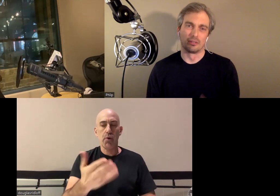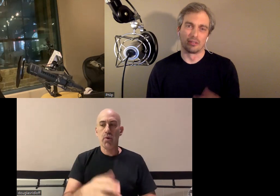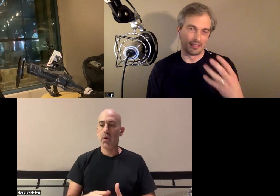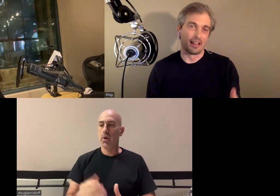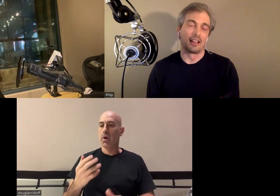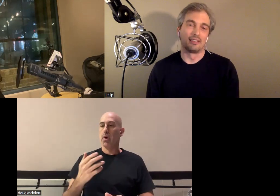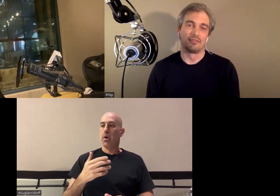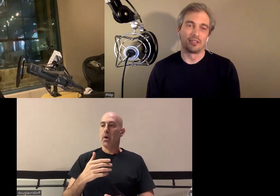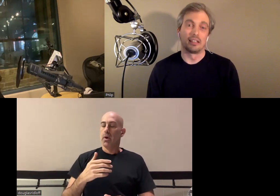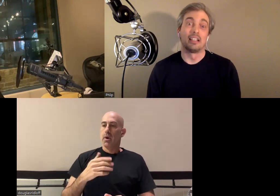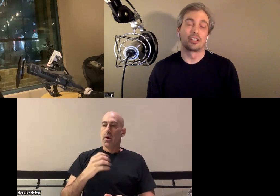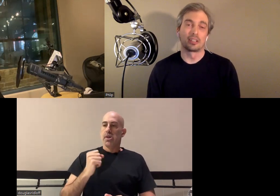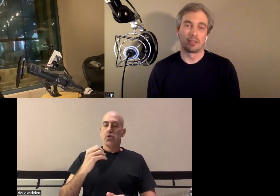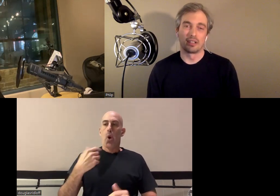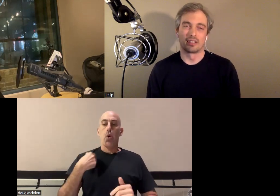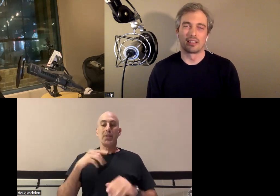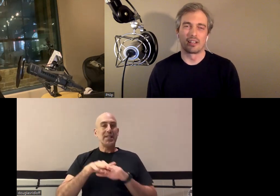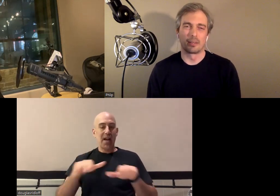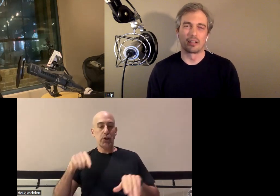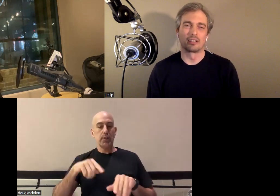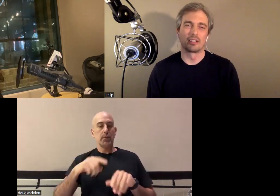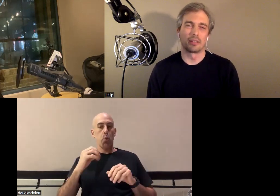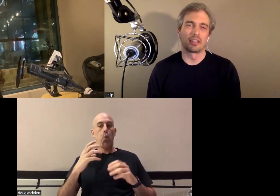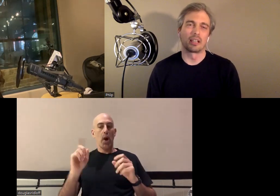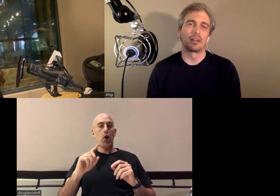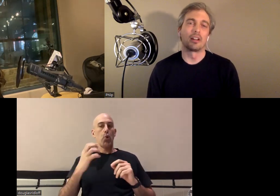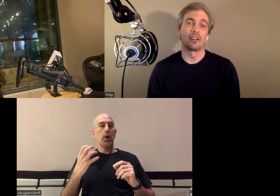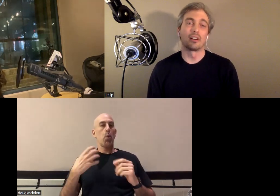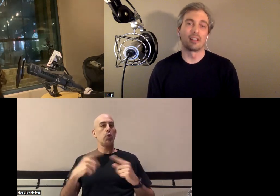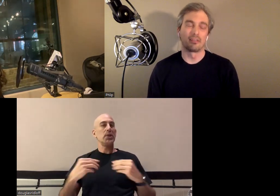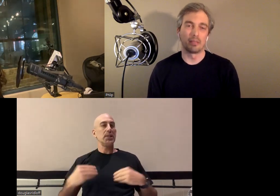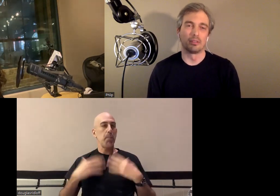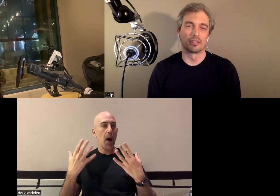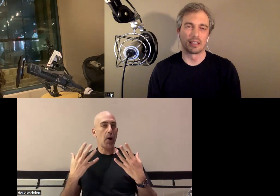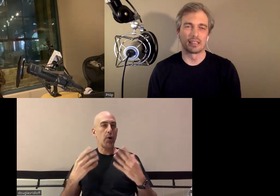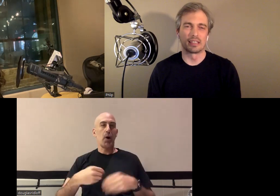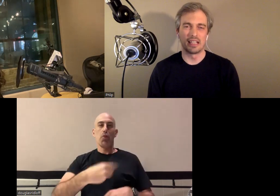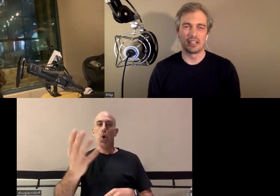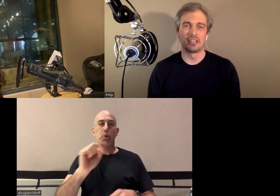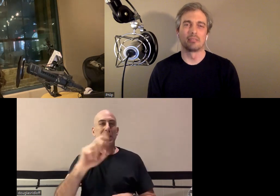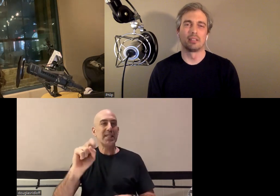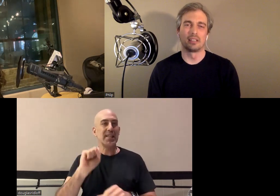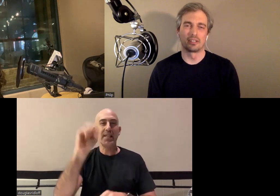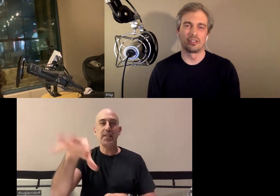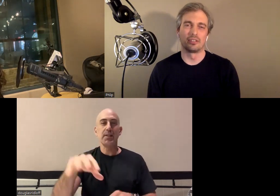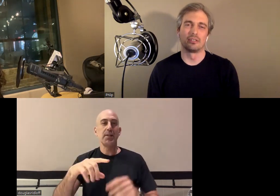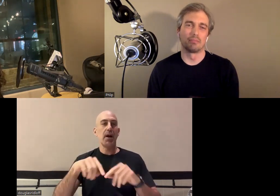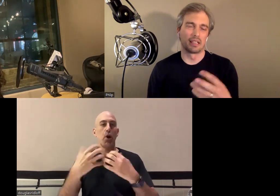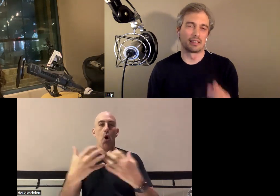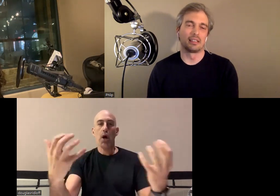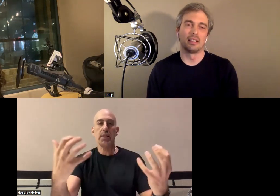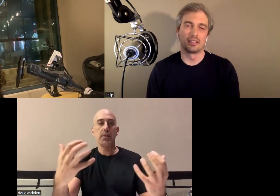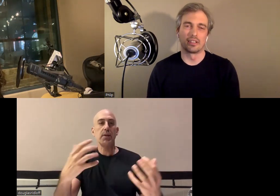And so that initial experience, as I thought about it, started me thinking about other deaf people. So that stage is a place